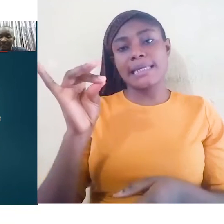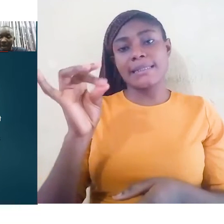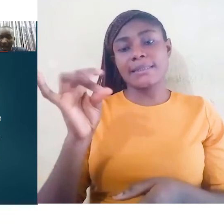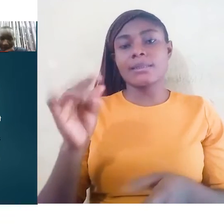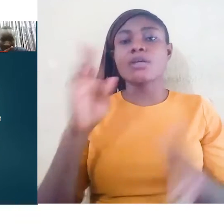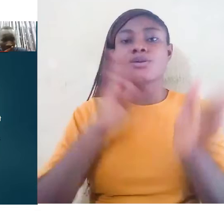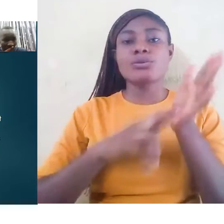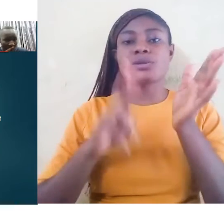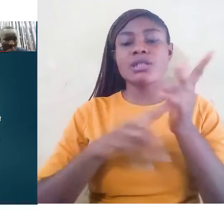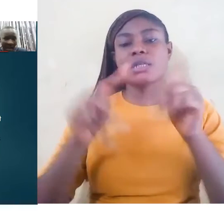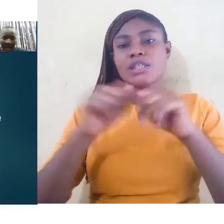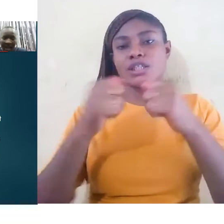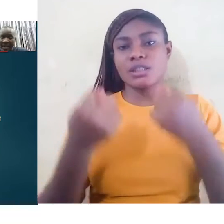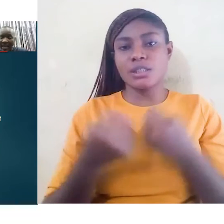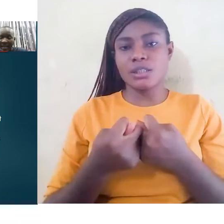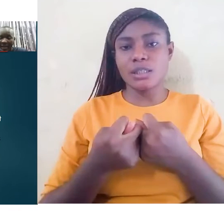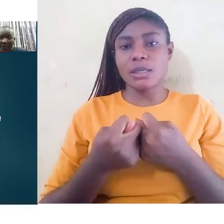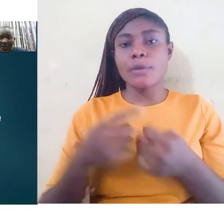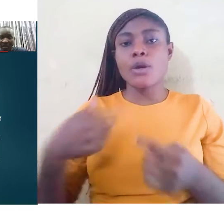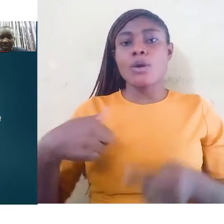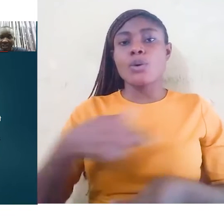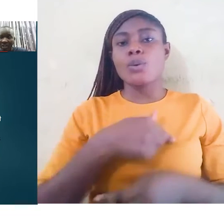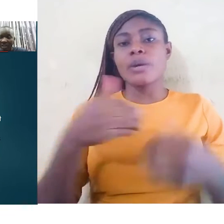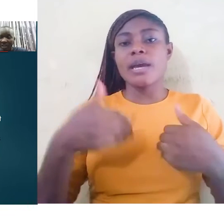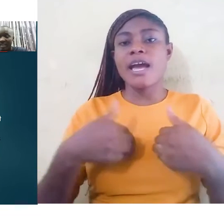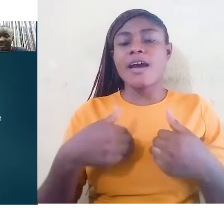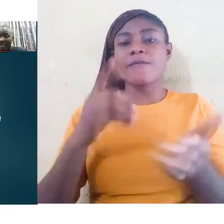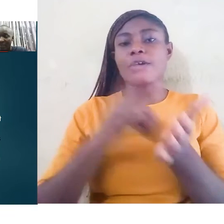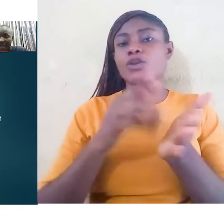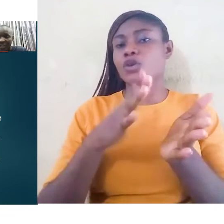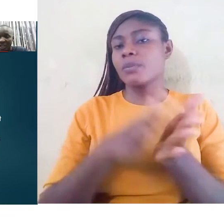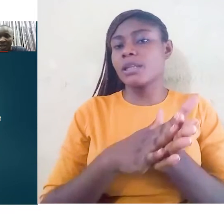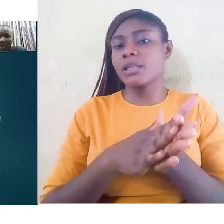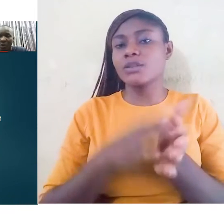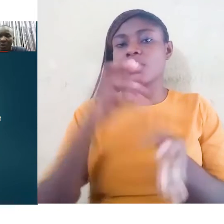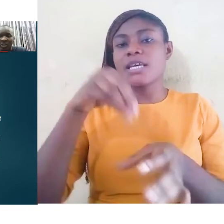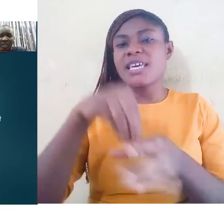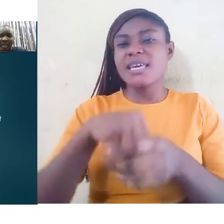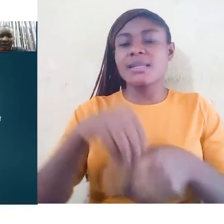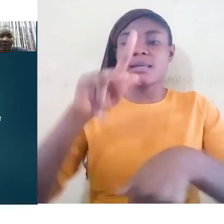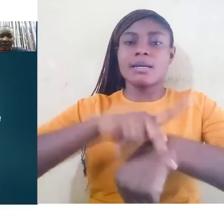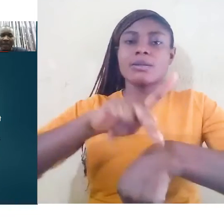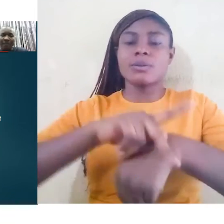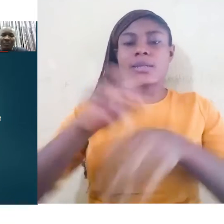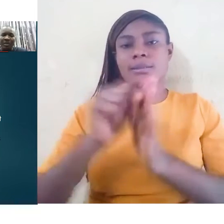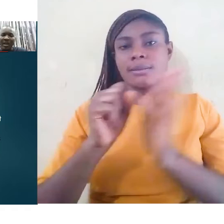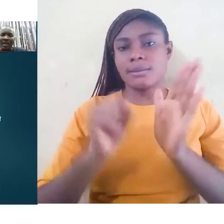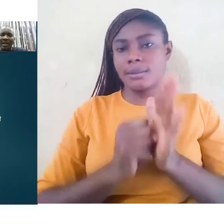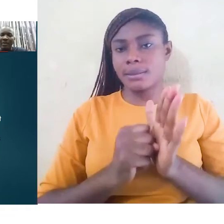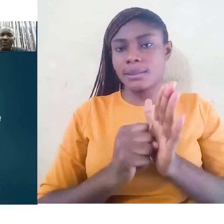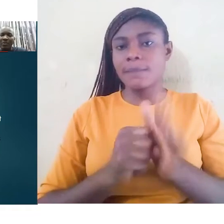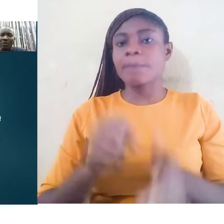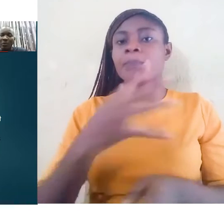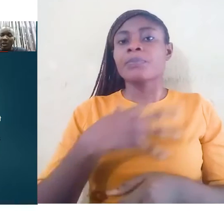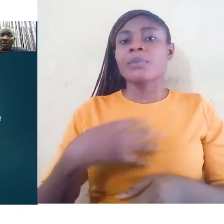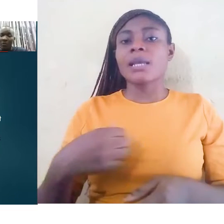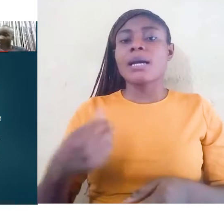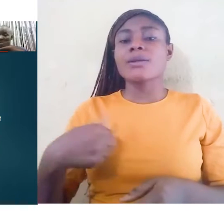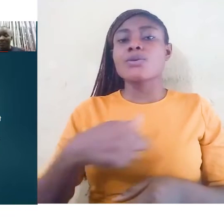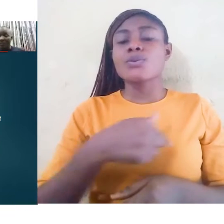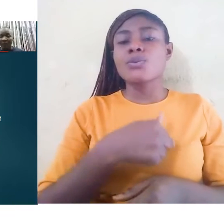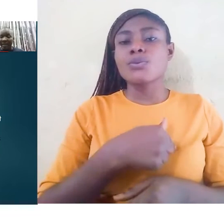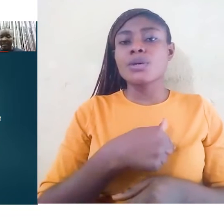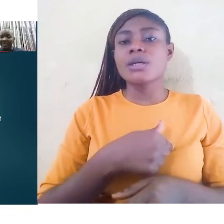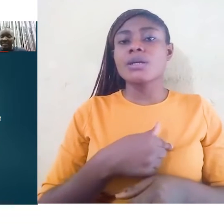team, we had a documentation exercise in Magajingari community in Kaduna, and then there